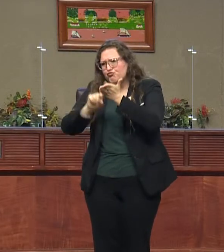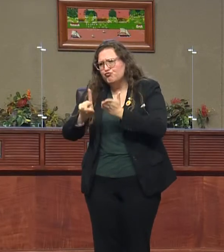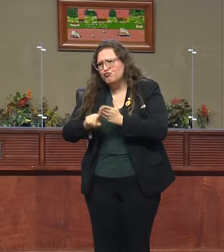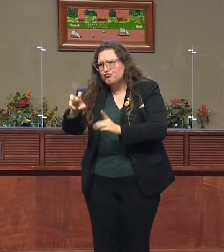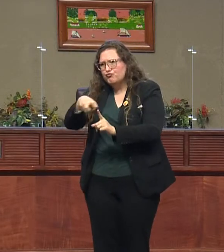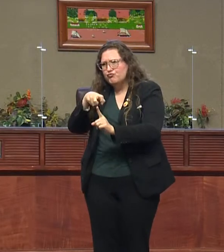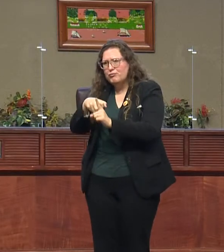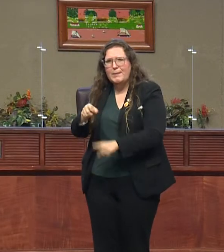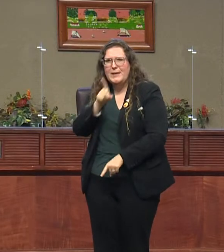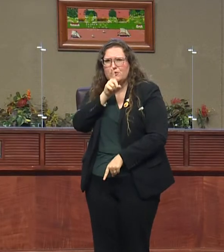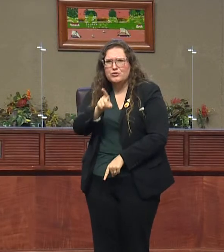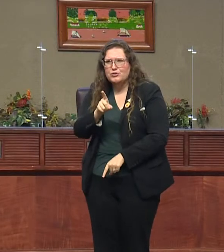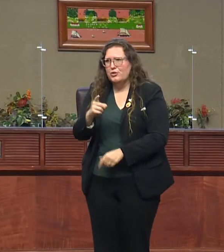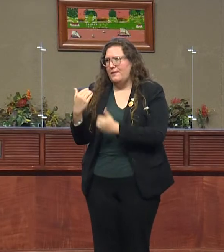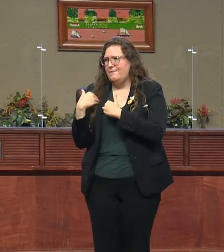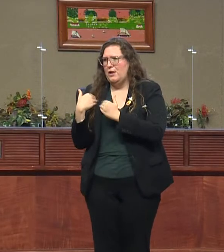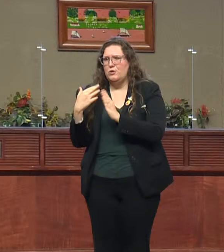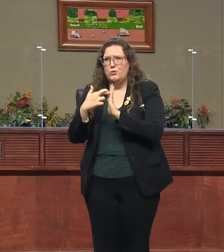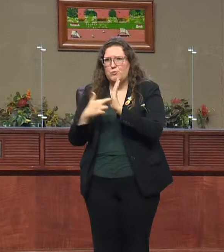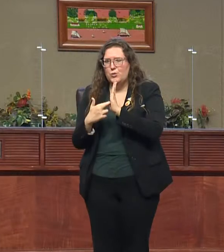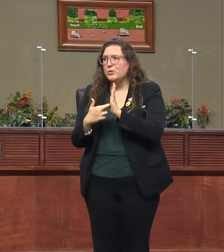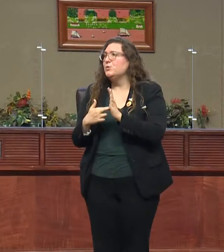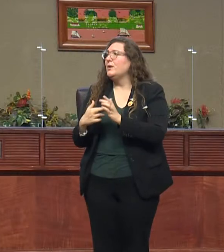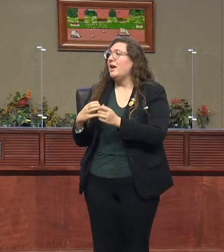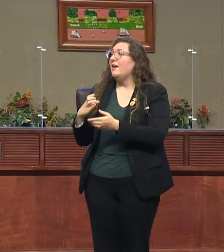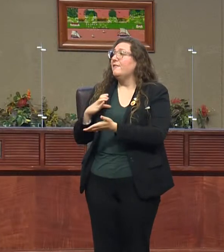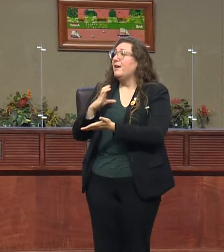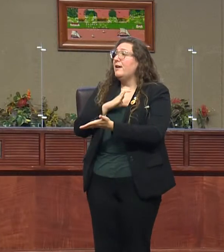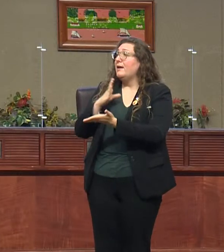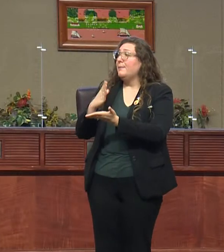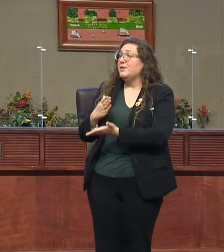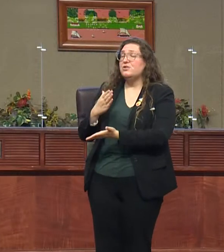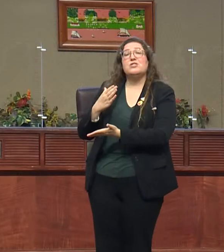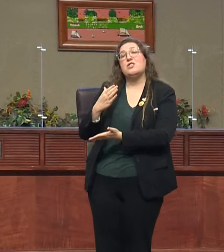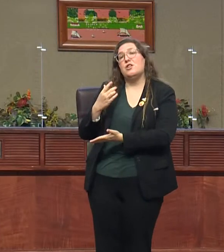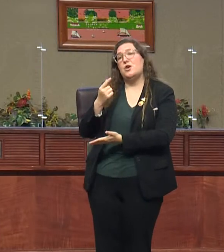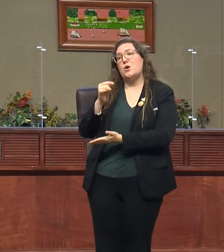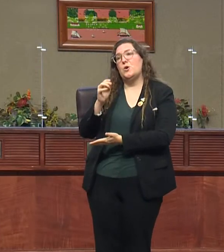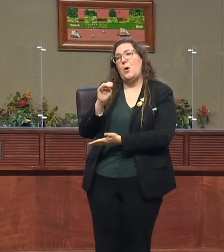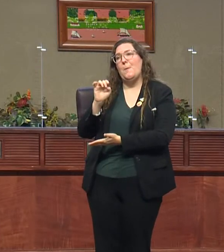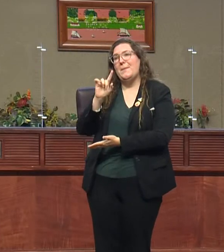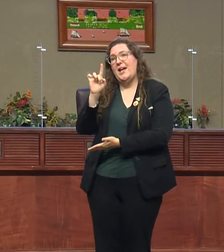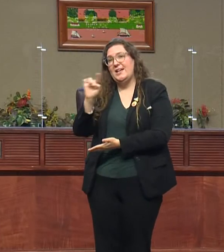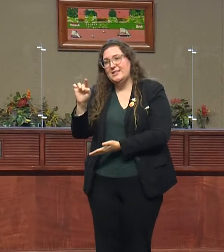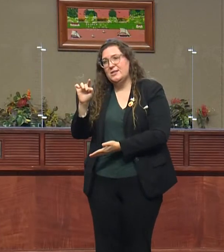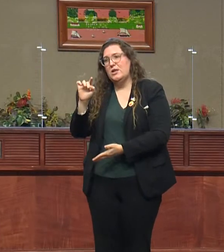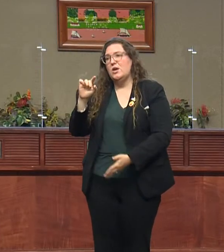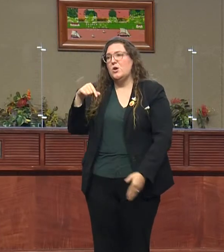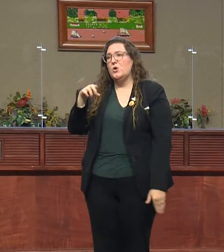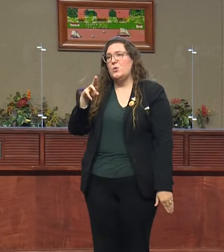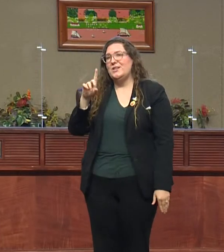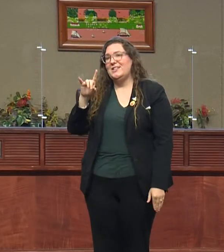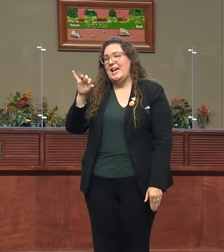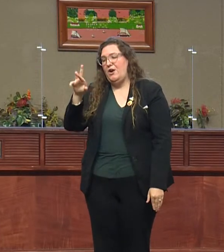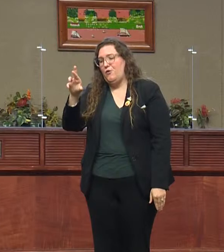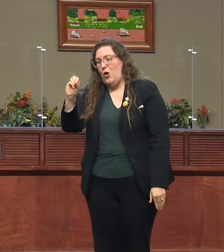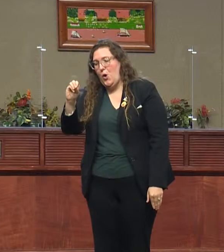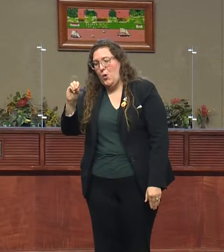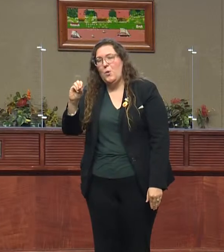Myra Uribe has joined us, and Commissioner Maribel Gomez-Cordero, and we have Ms. Ilia Torres to